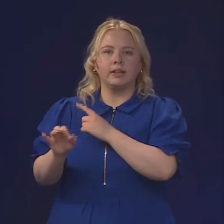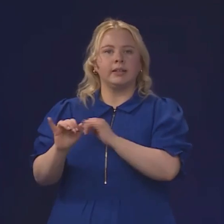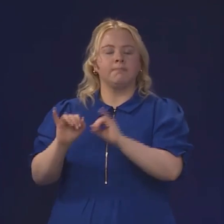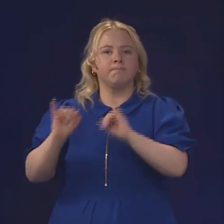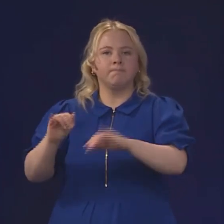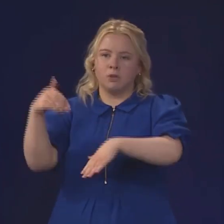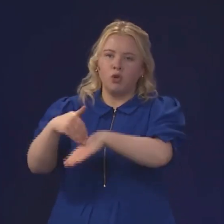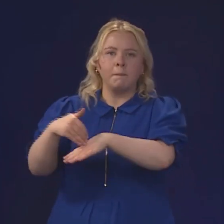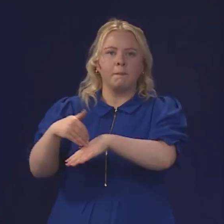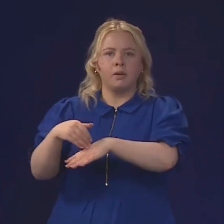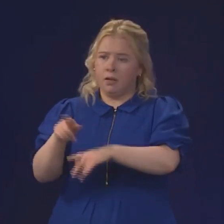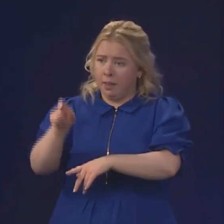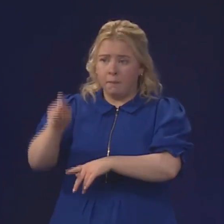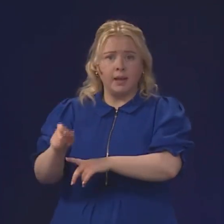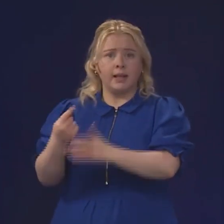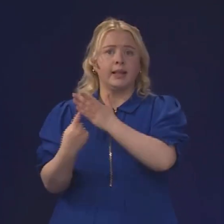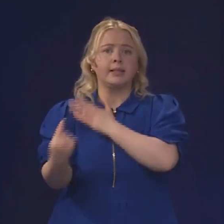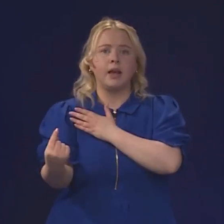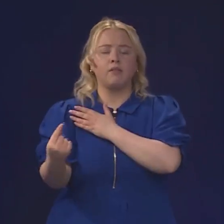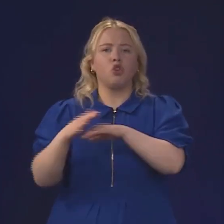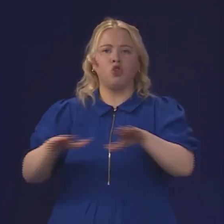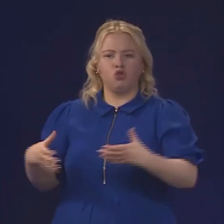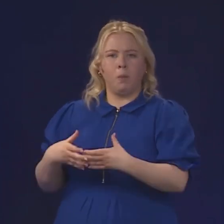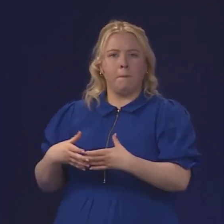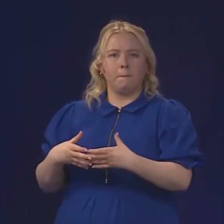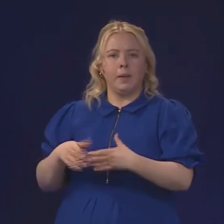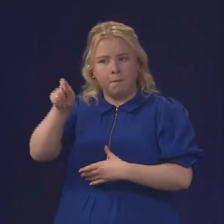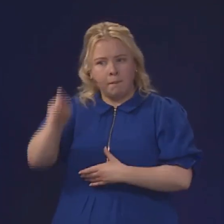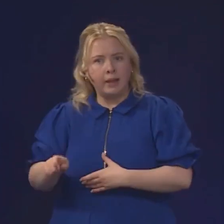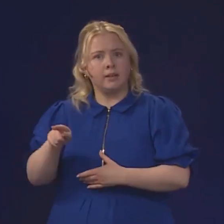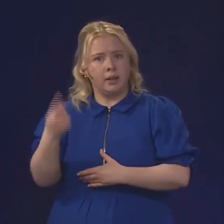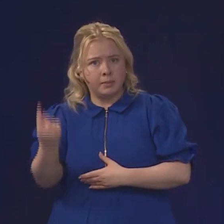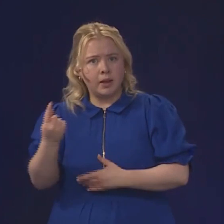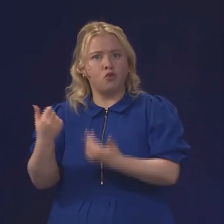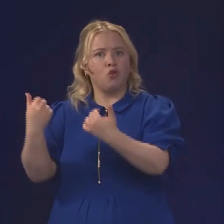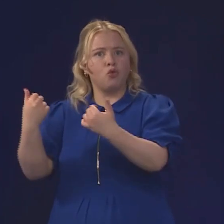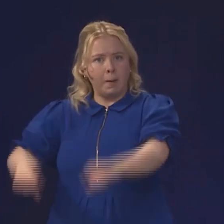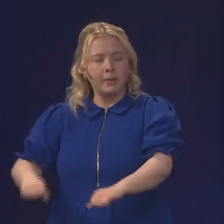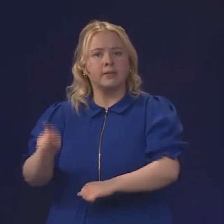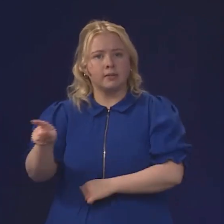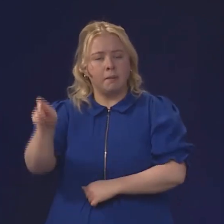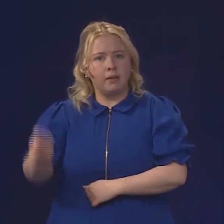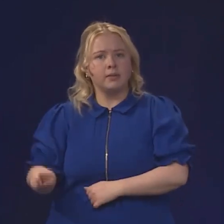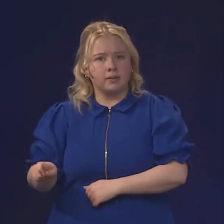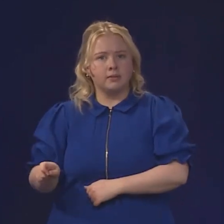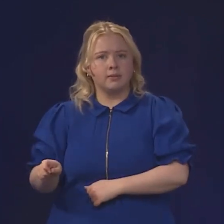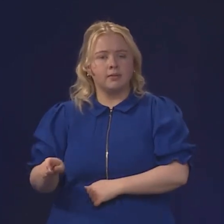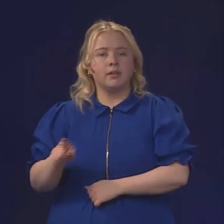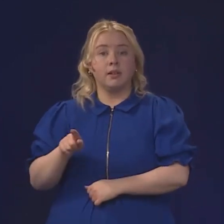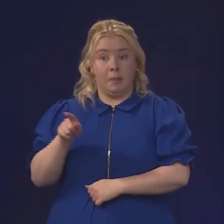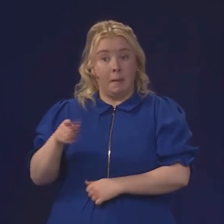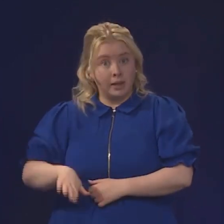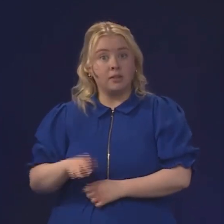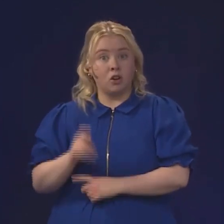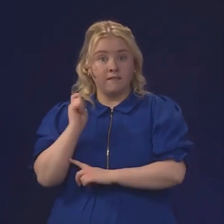this case, the individual is a rapist. That's the important description for this individual. They have been convicted of rape